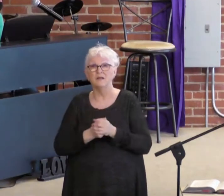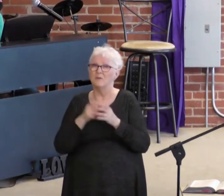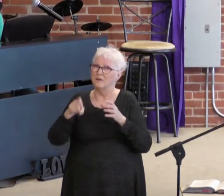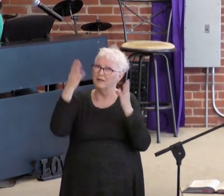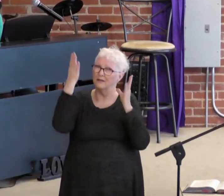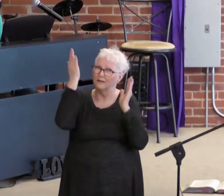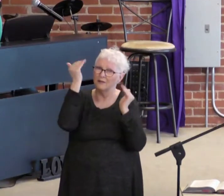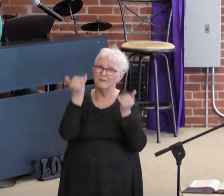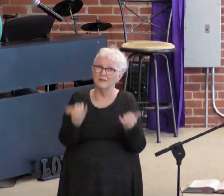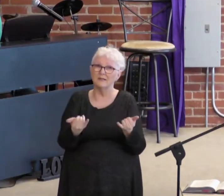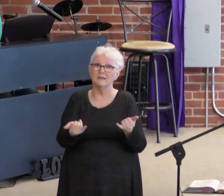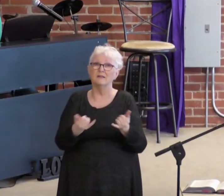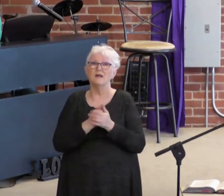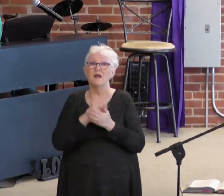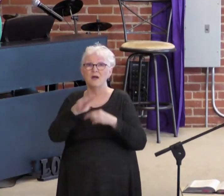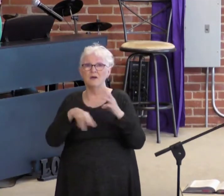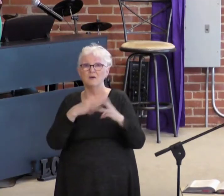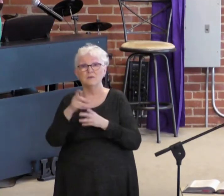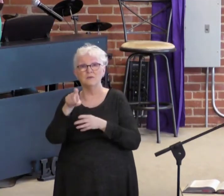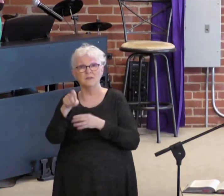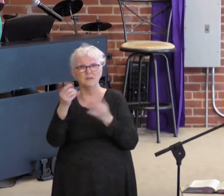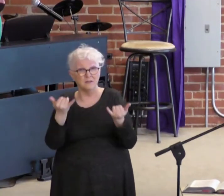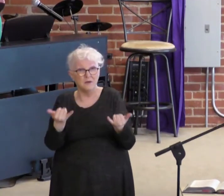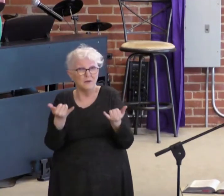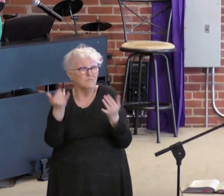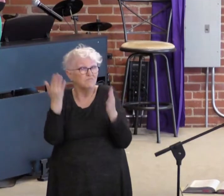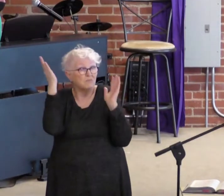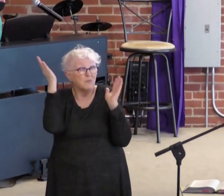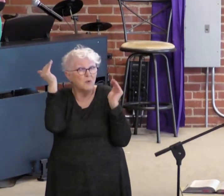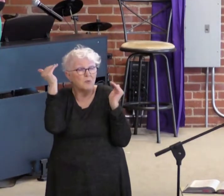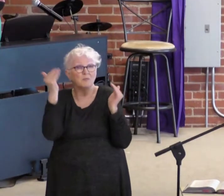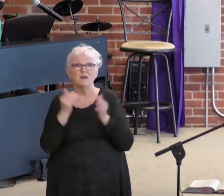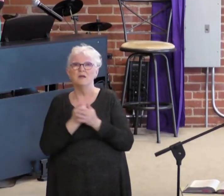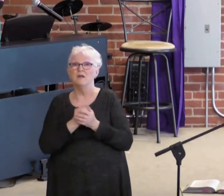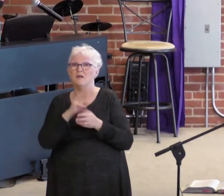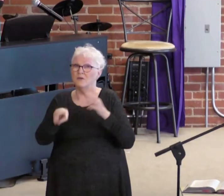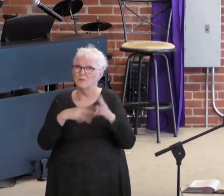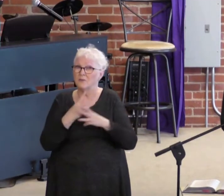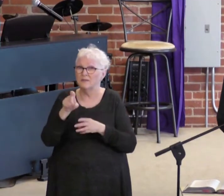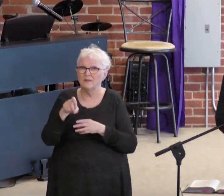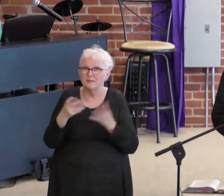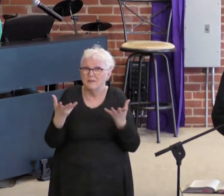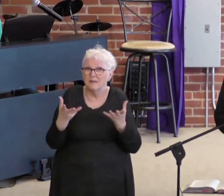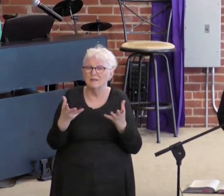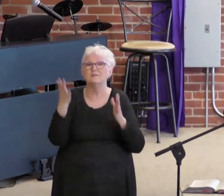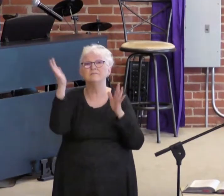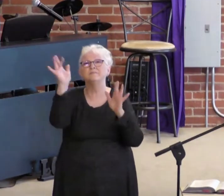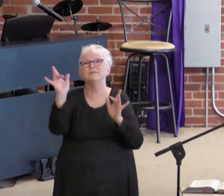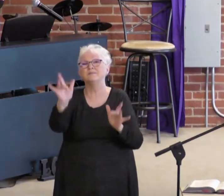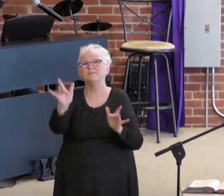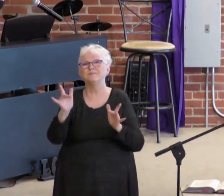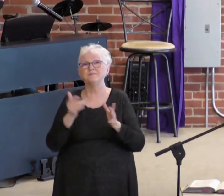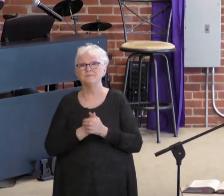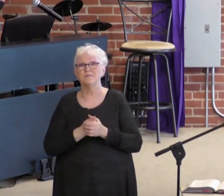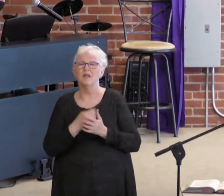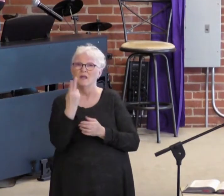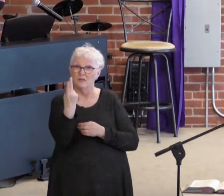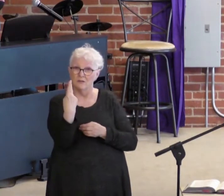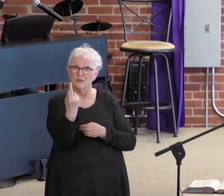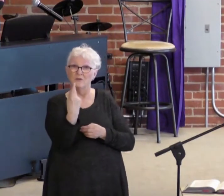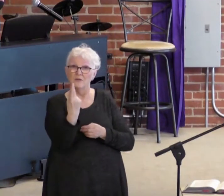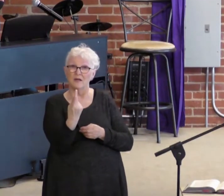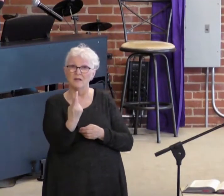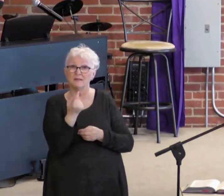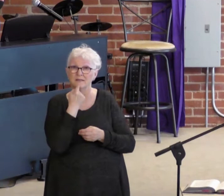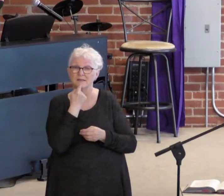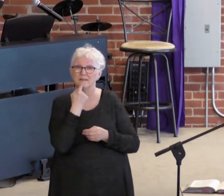hope right now. Our world needs hope. Our world needs mercy. And you and I, who claim to be